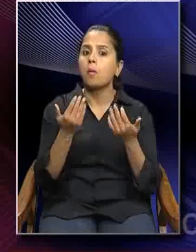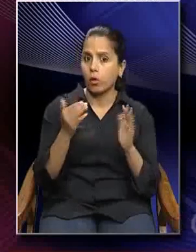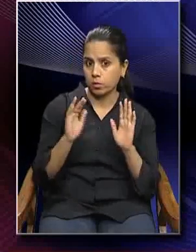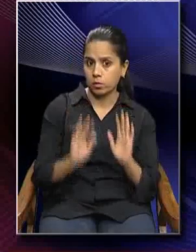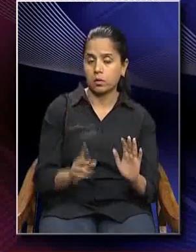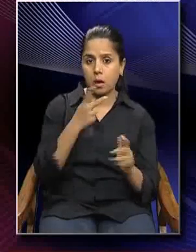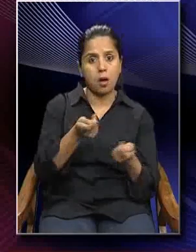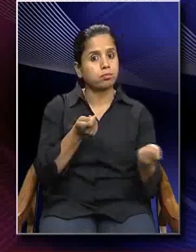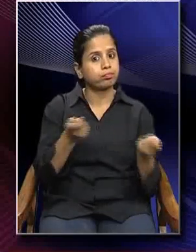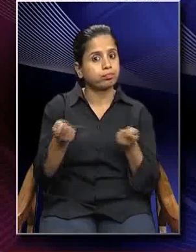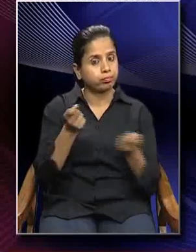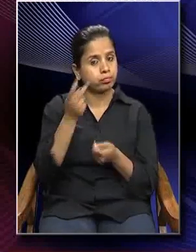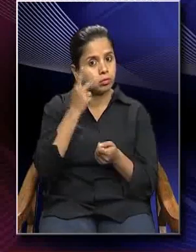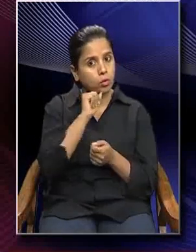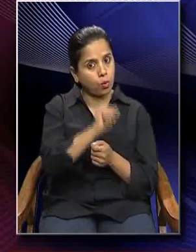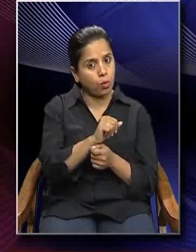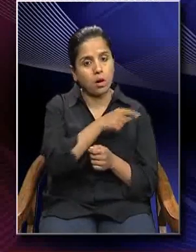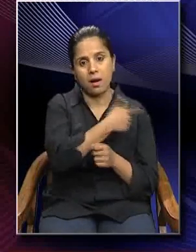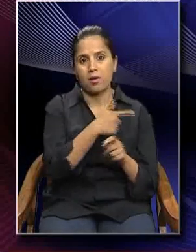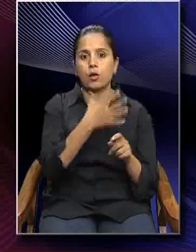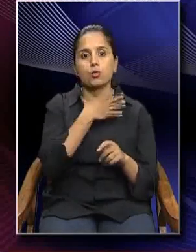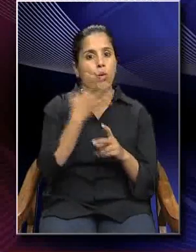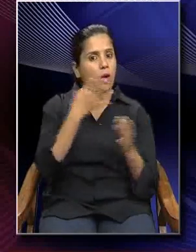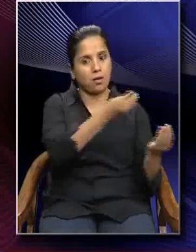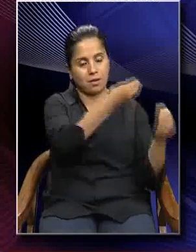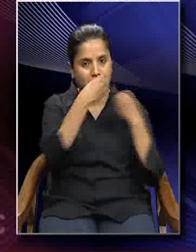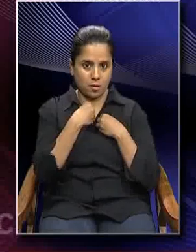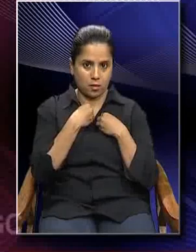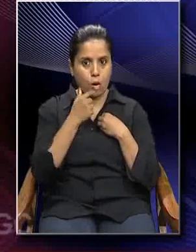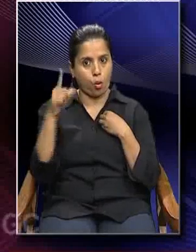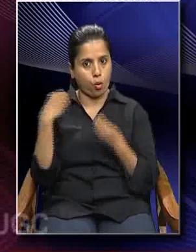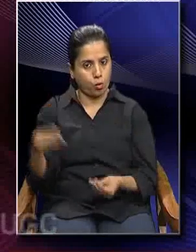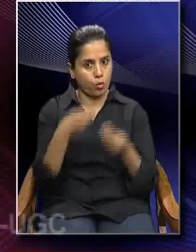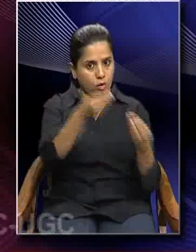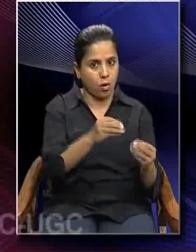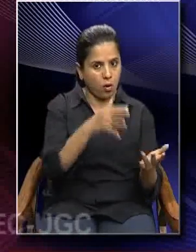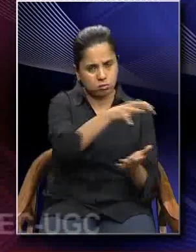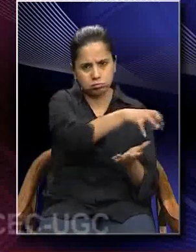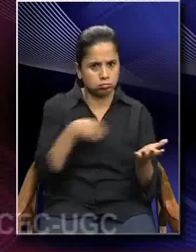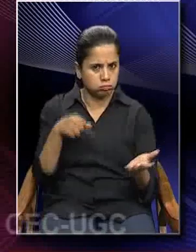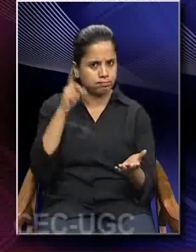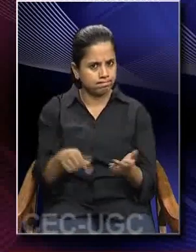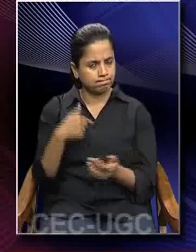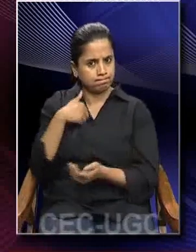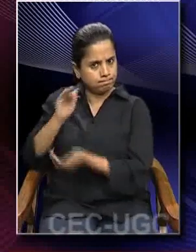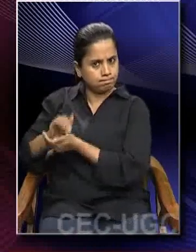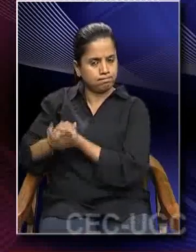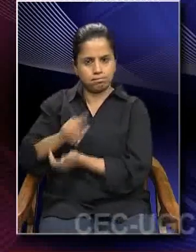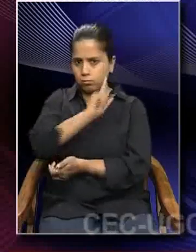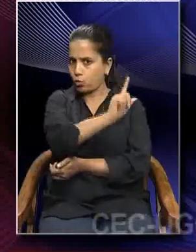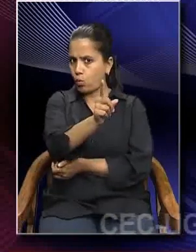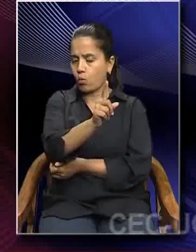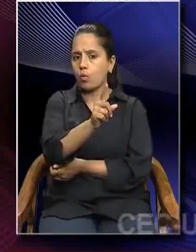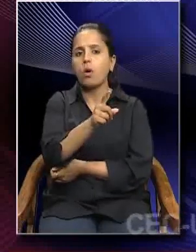to manage her Istridhan, or it had to be snatched away from her